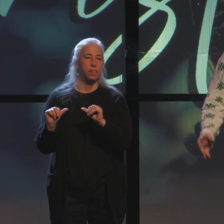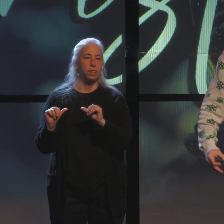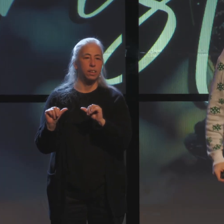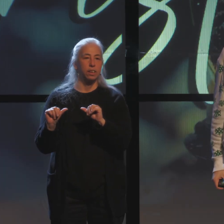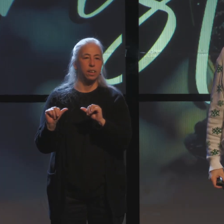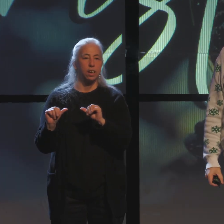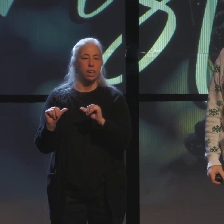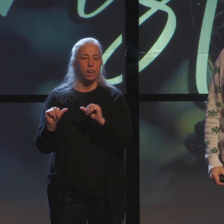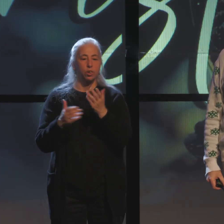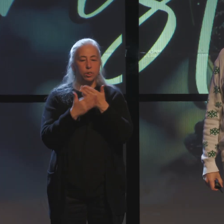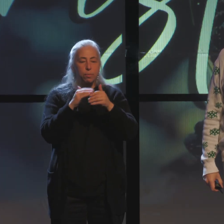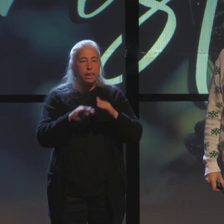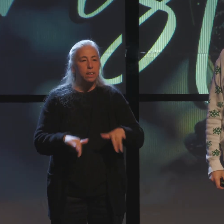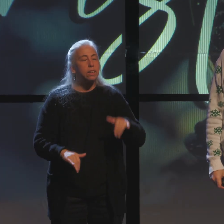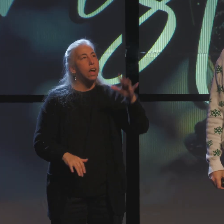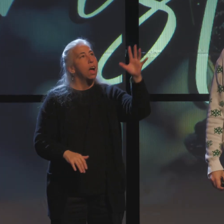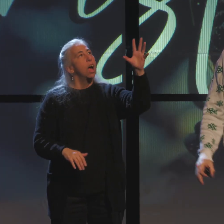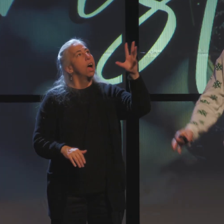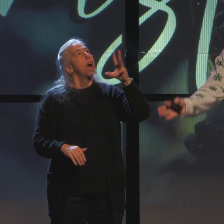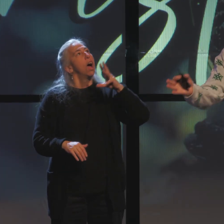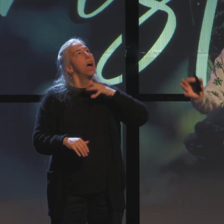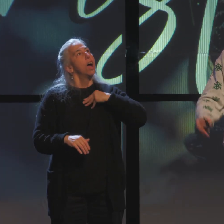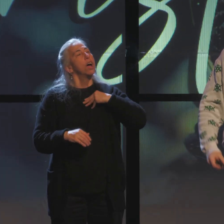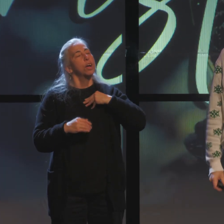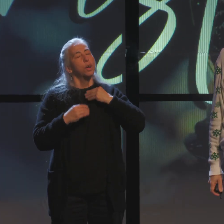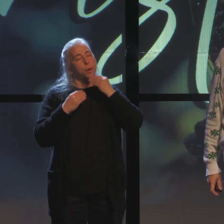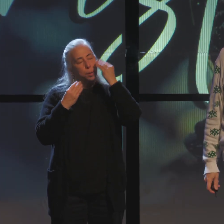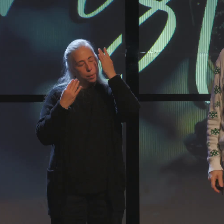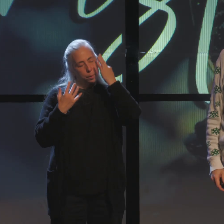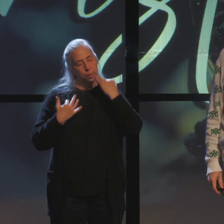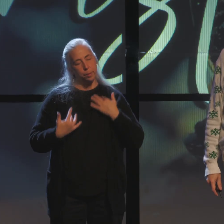Just receive it. Just receive it.